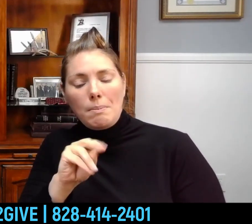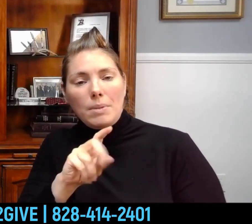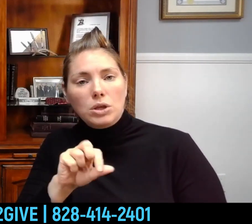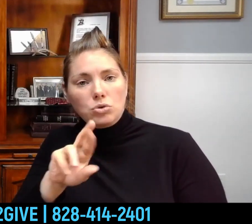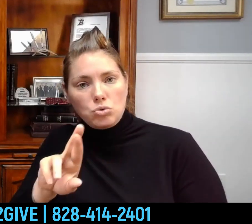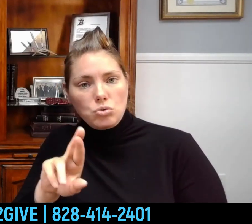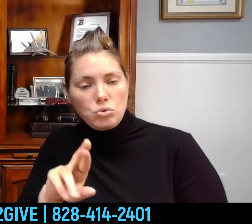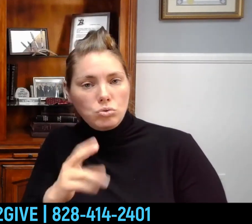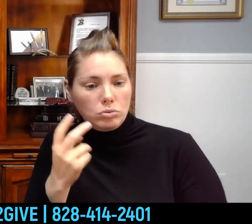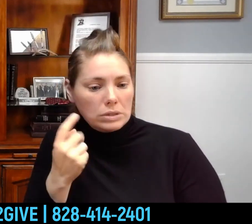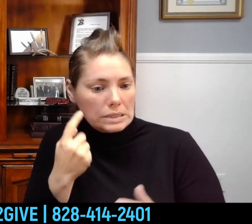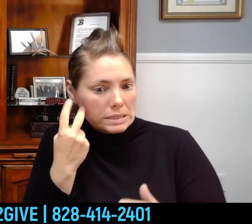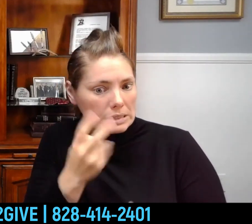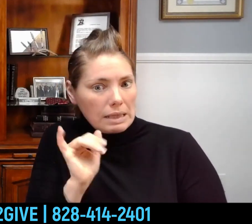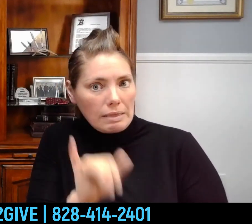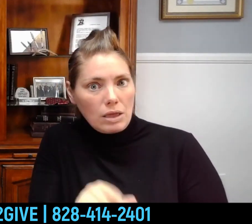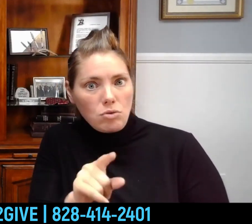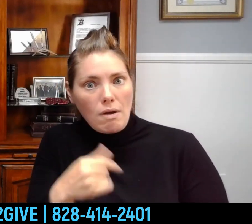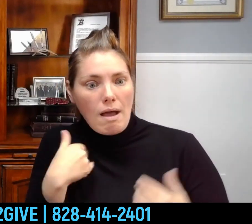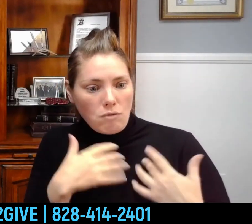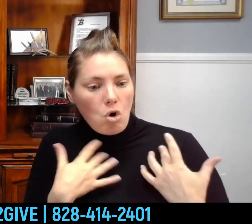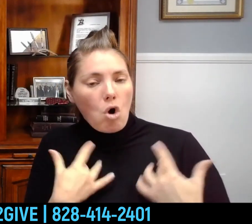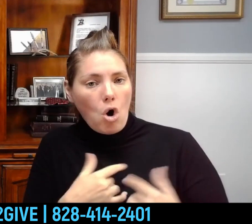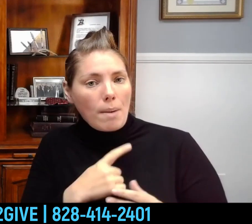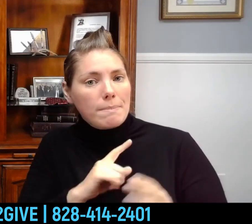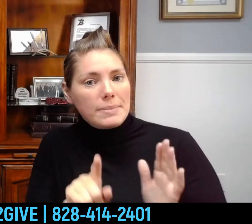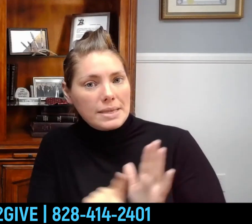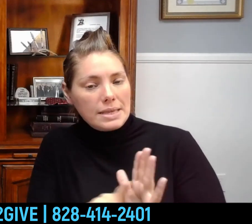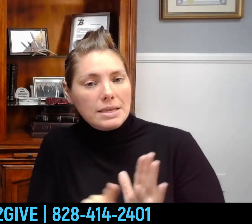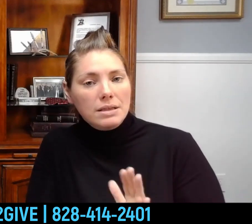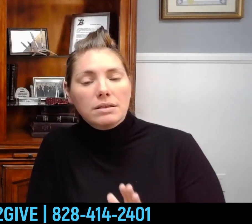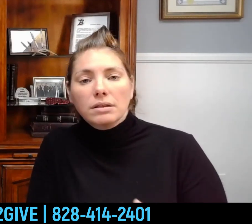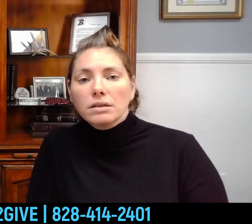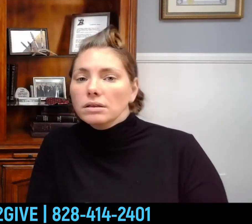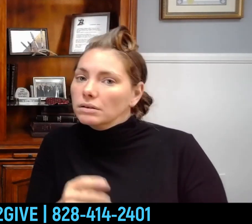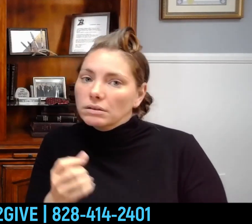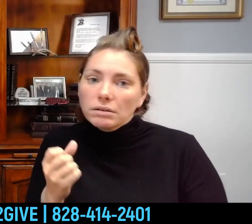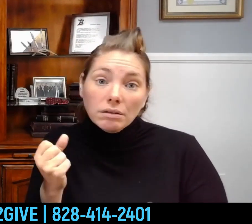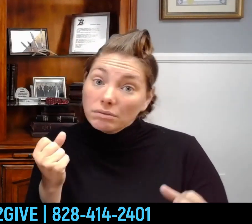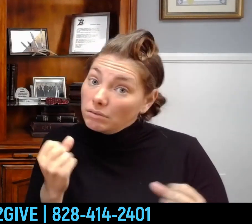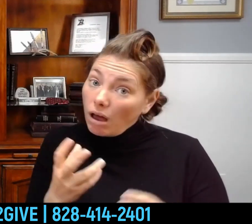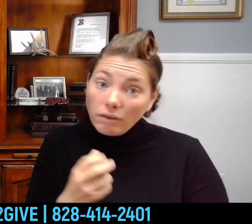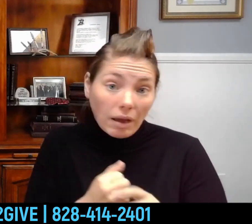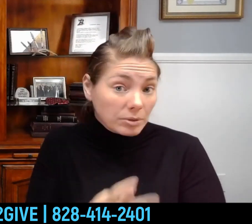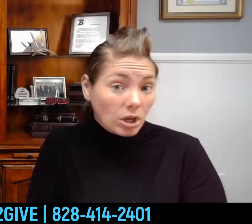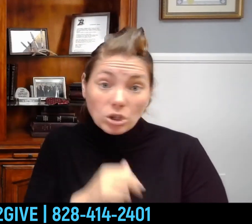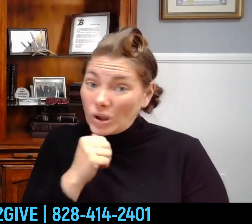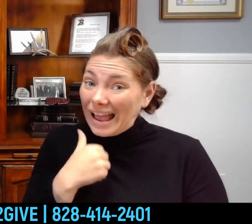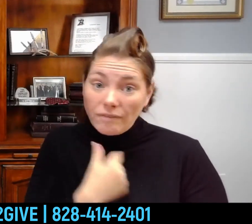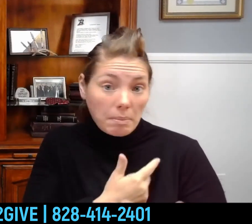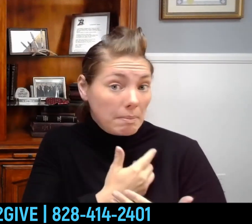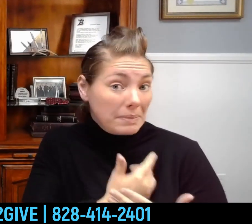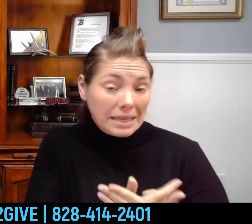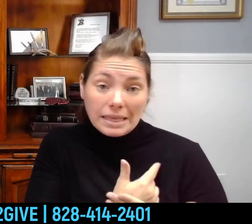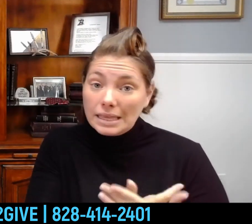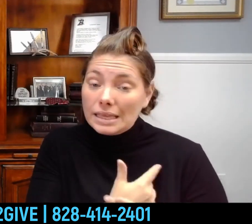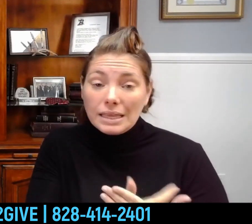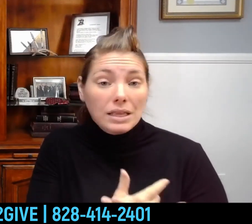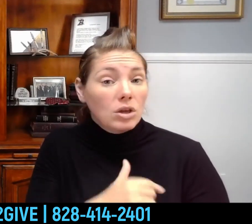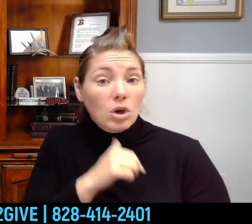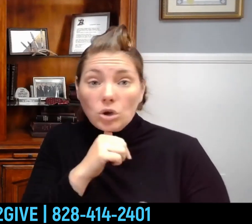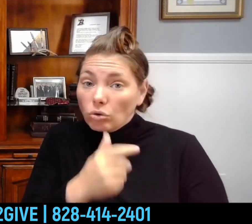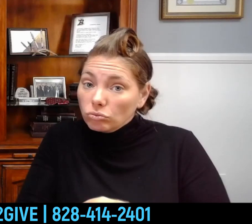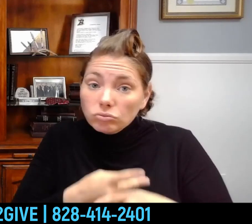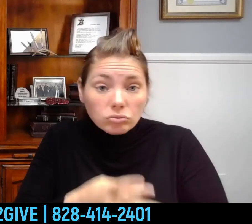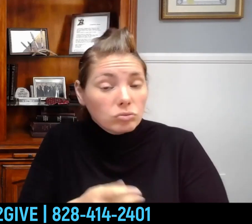a heartbeat. Unfortunately, a lot of Christians don't. A lot of apostolics don't. They don't keep tabs on